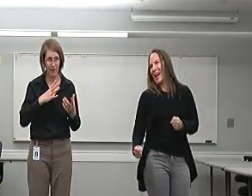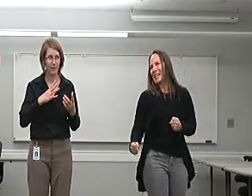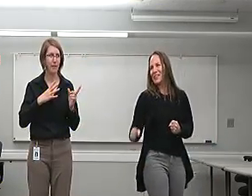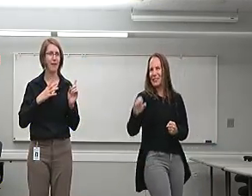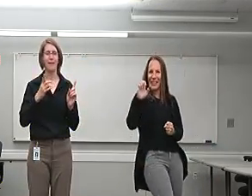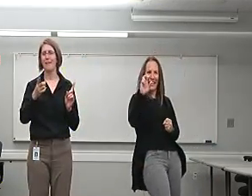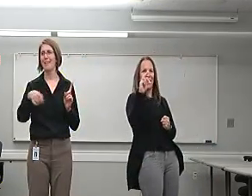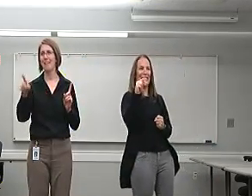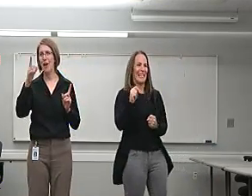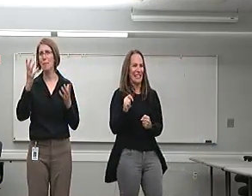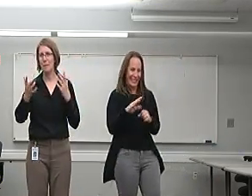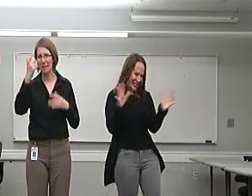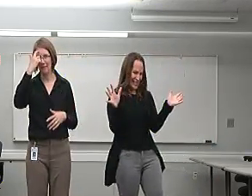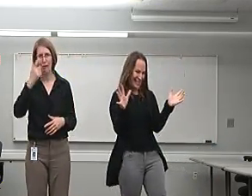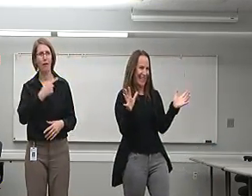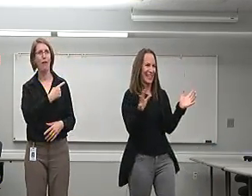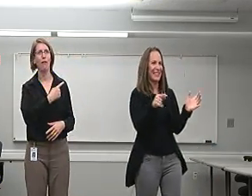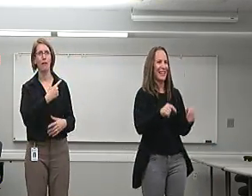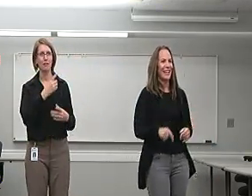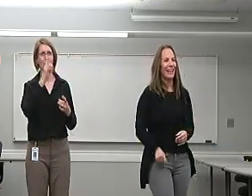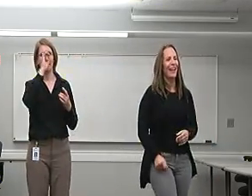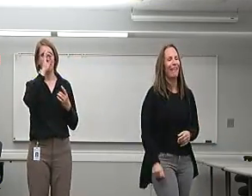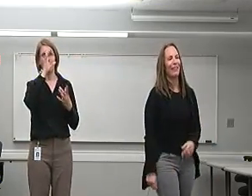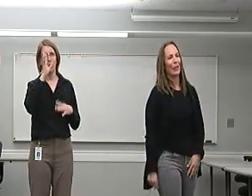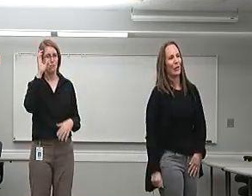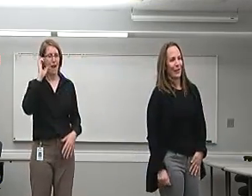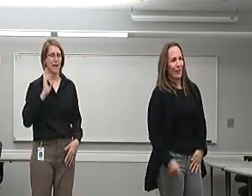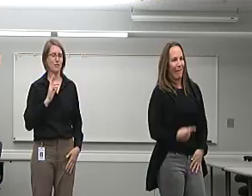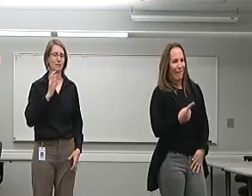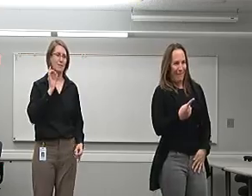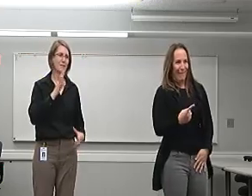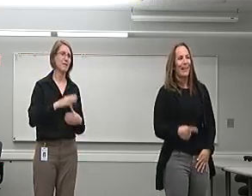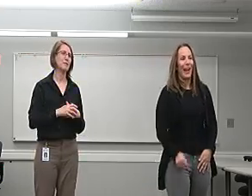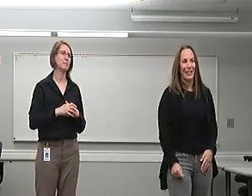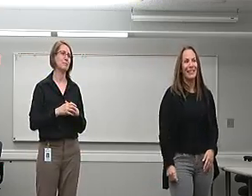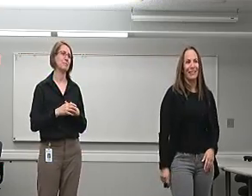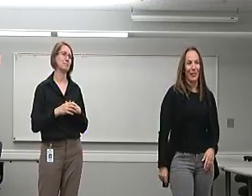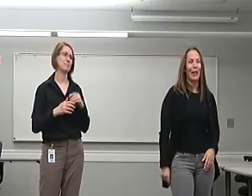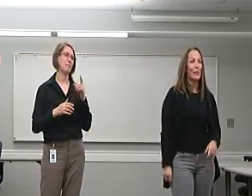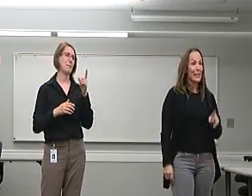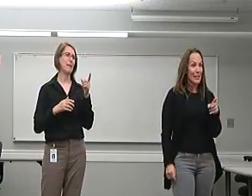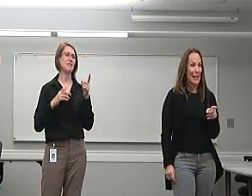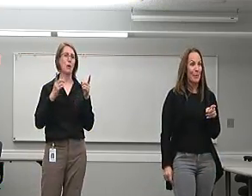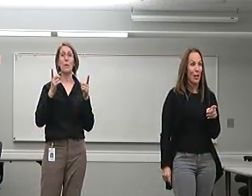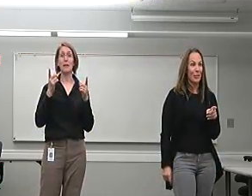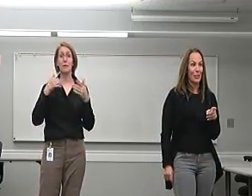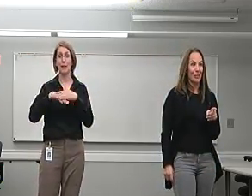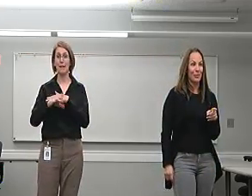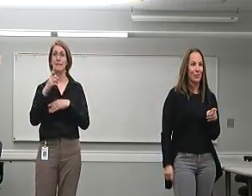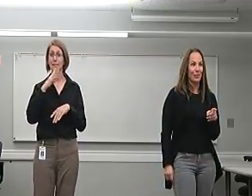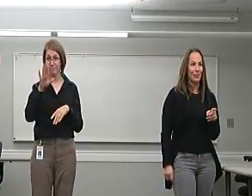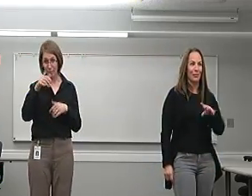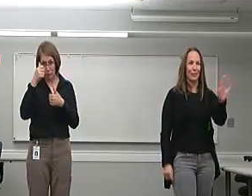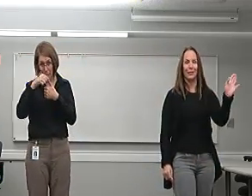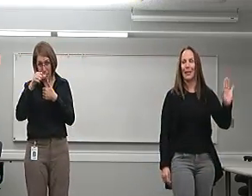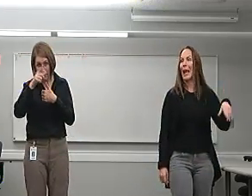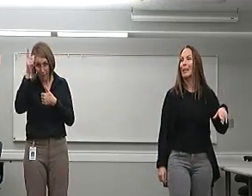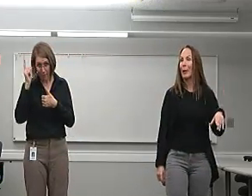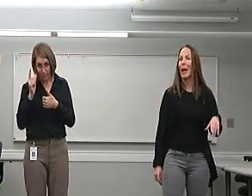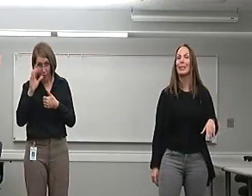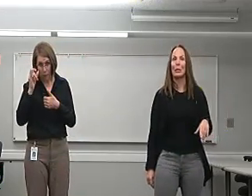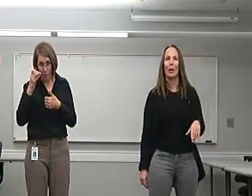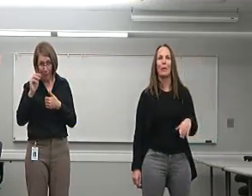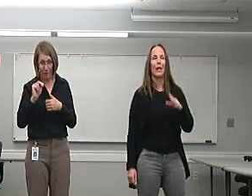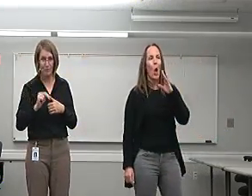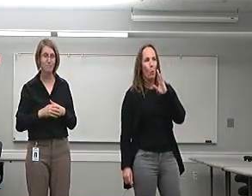ENT's existence. Go to them and say, remember Leah Coleman? He did. It was it the same doctor too? Probably. You know what I'm saying? Anyway, I do. I'm like,